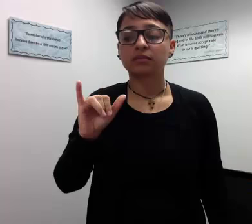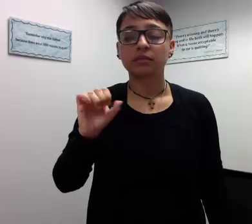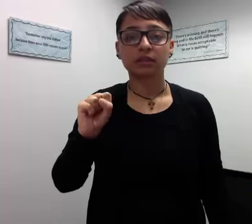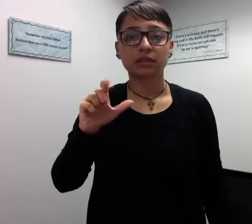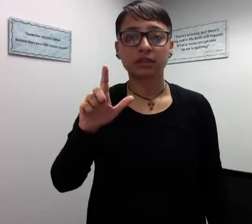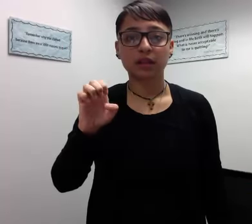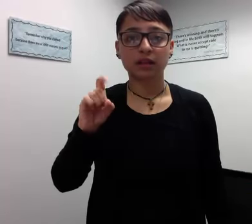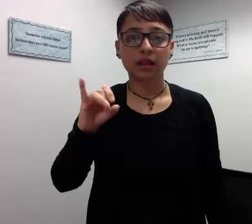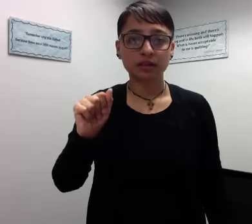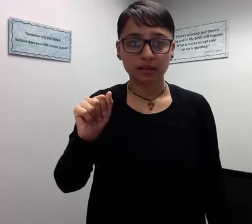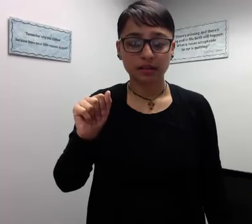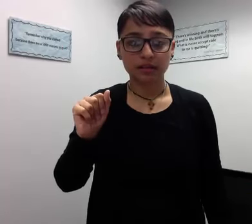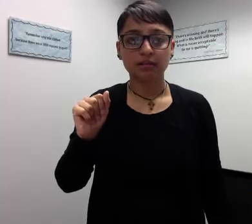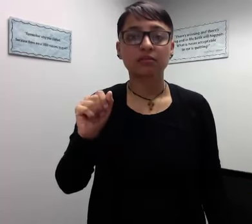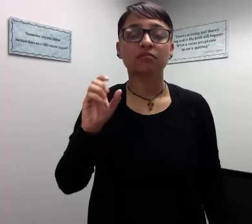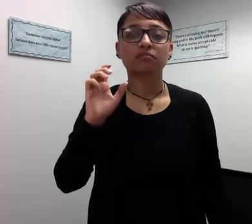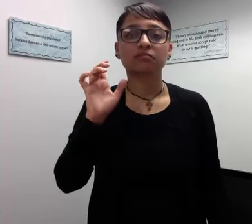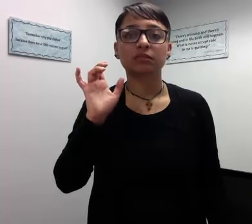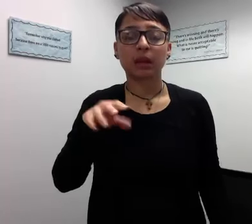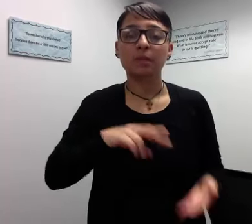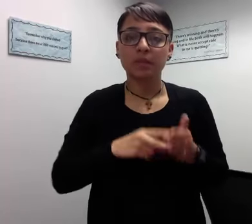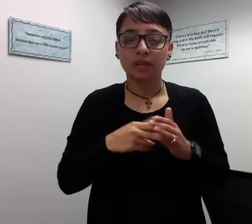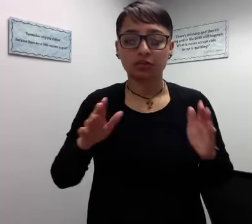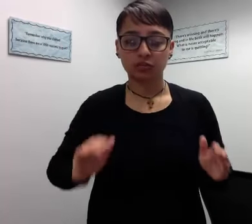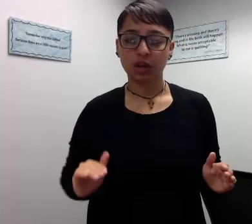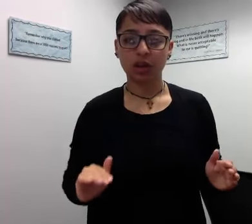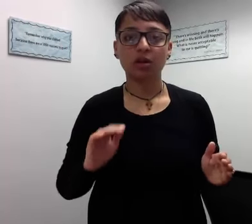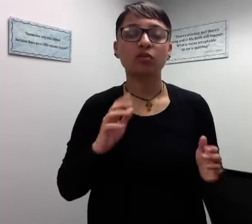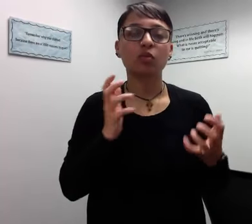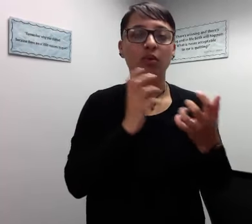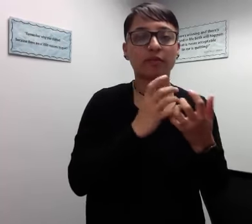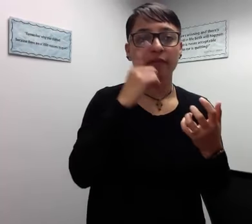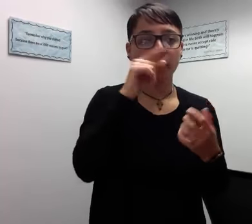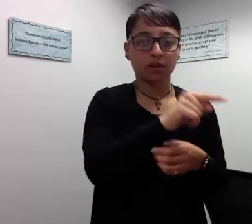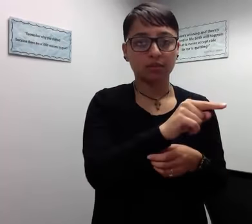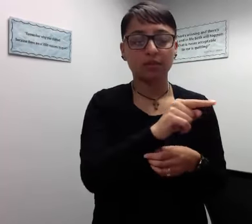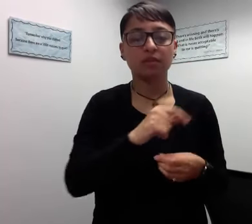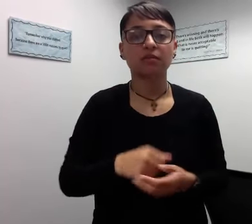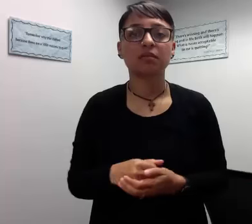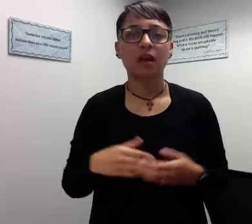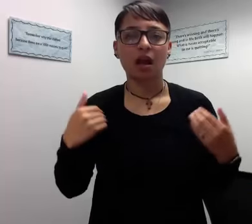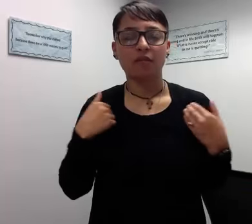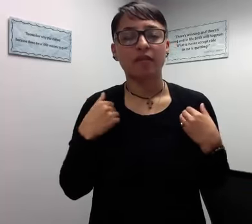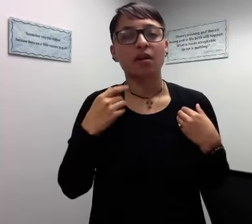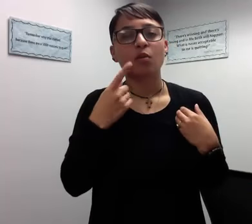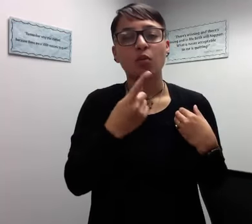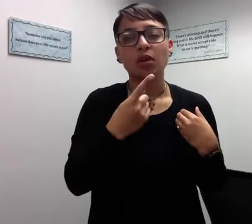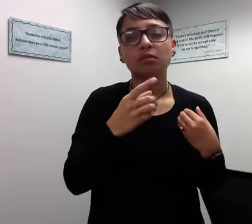an IEP under. Having one of those 13 identified disabilities isn't enough